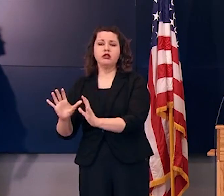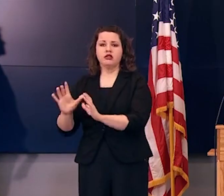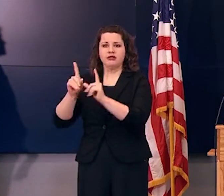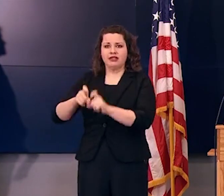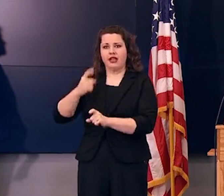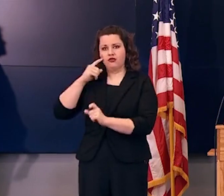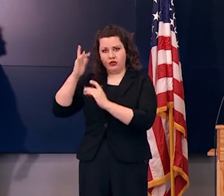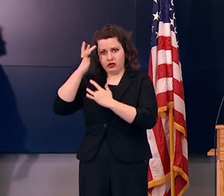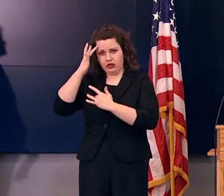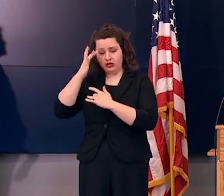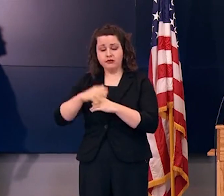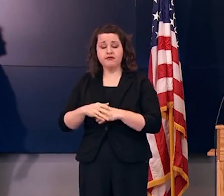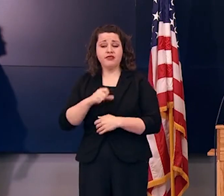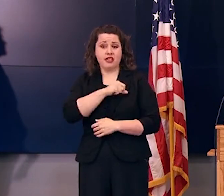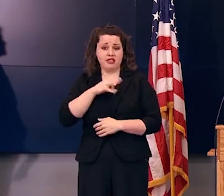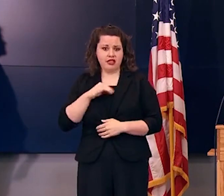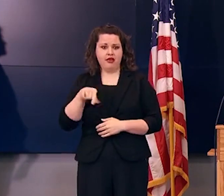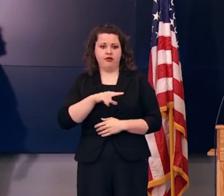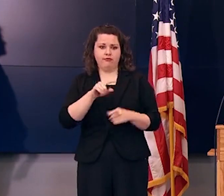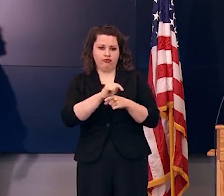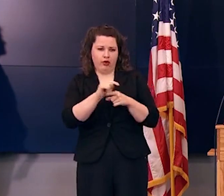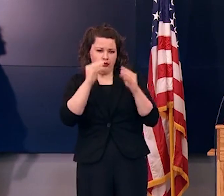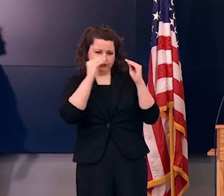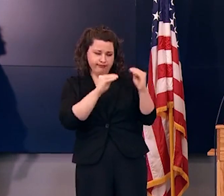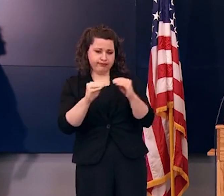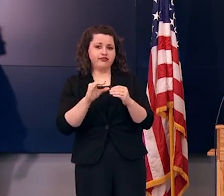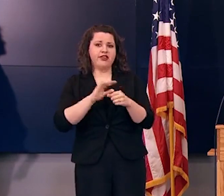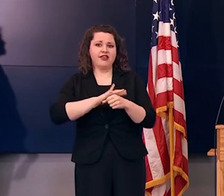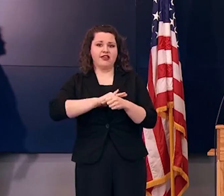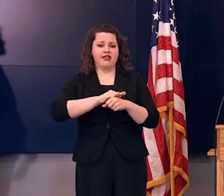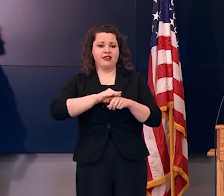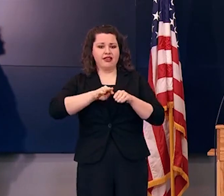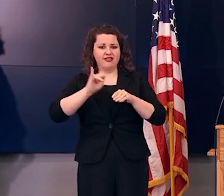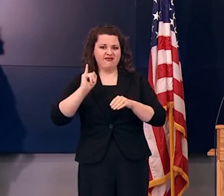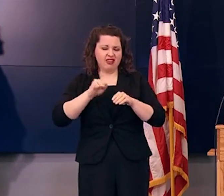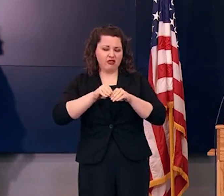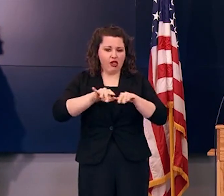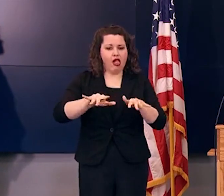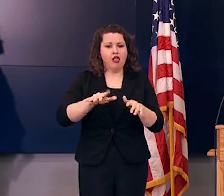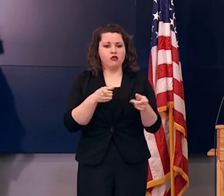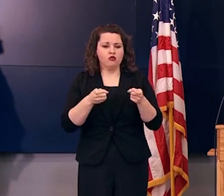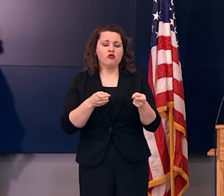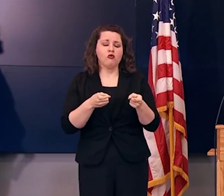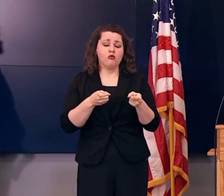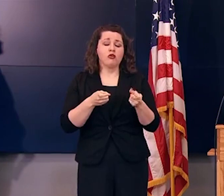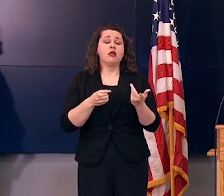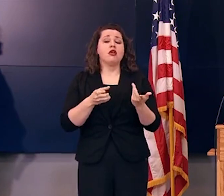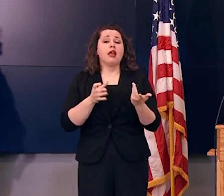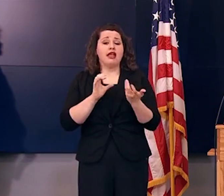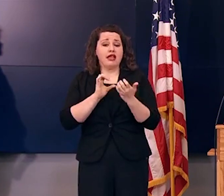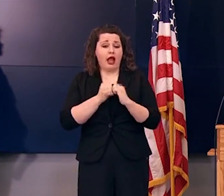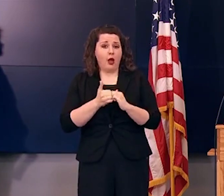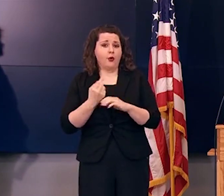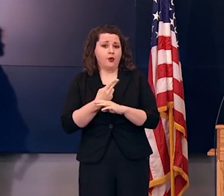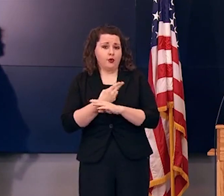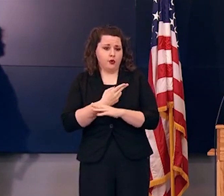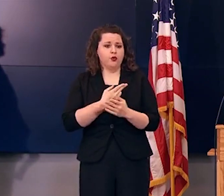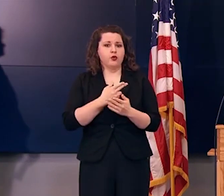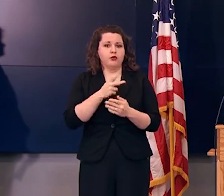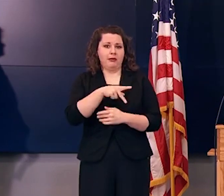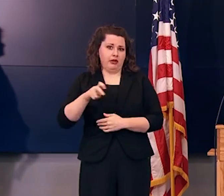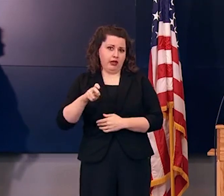begin. Staff have received training in infection control procedures and on how and when to use supply of